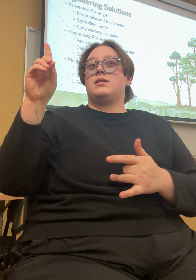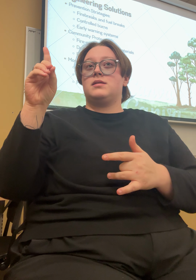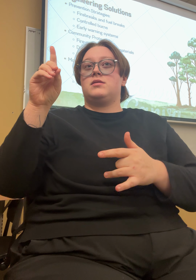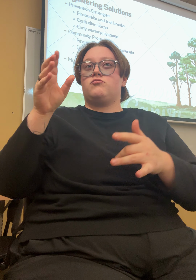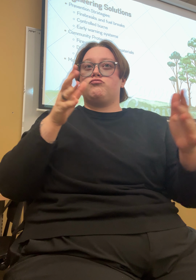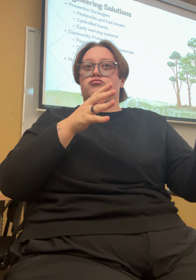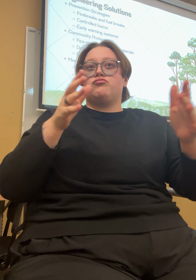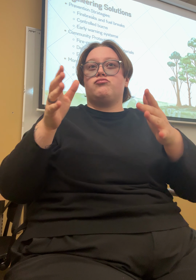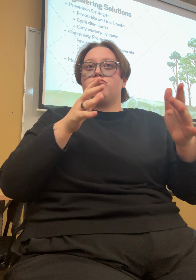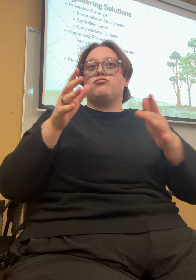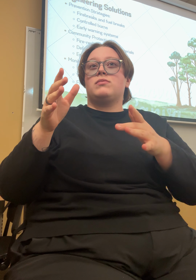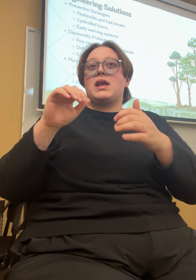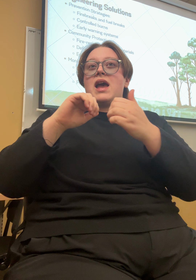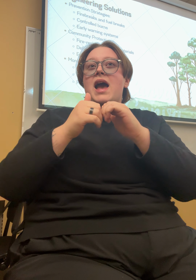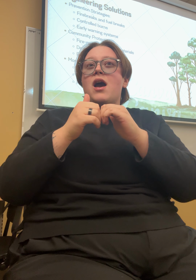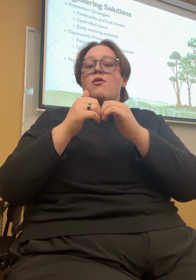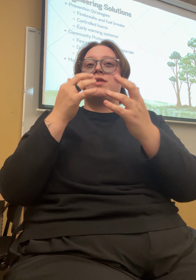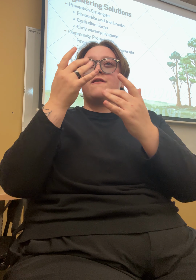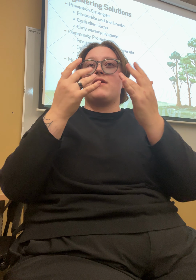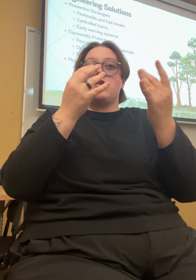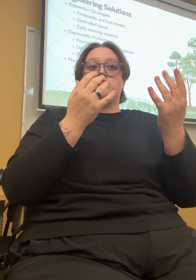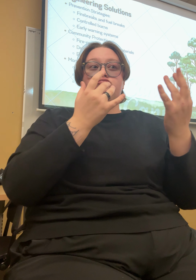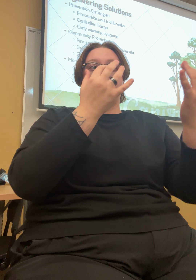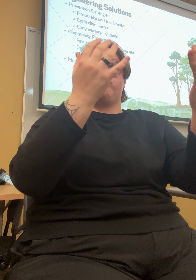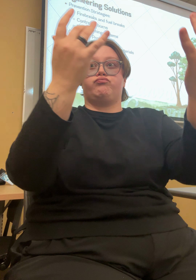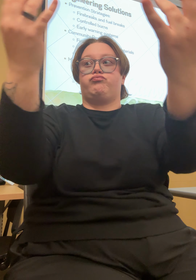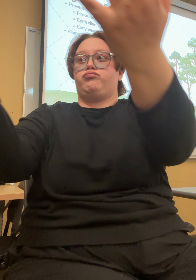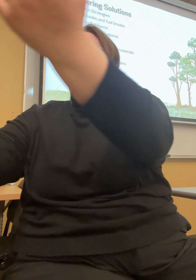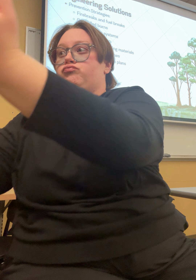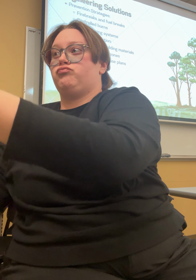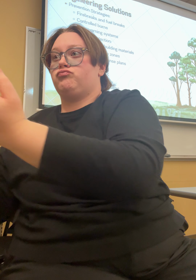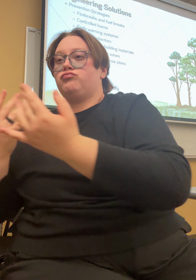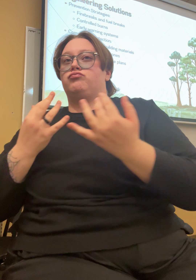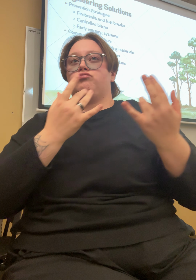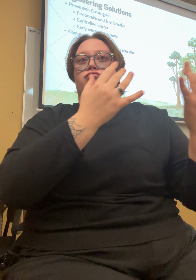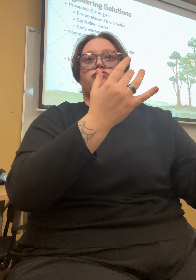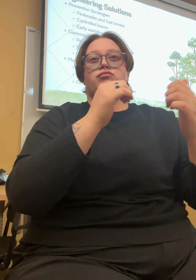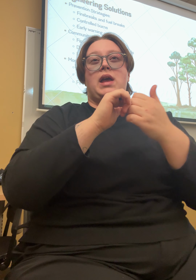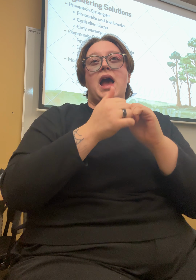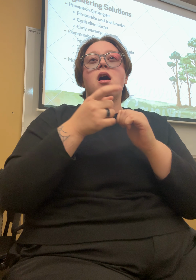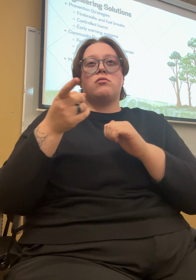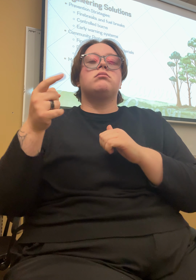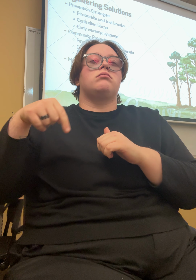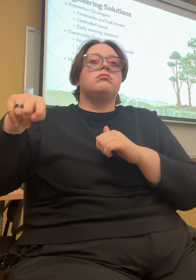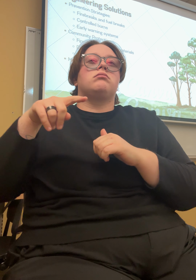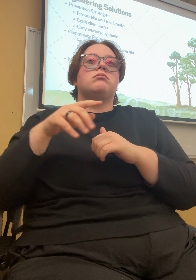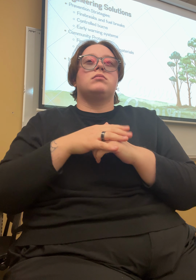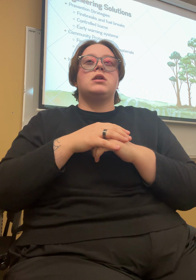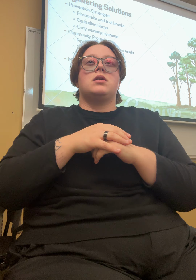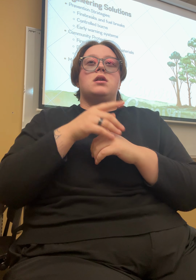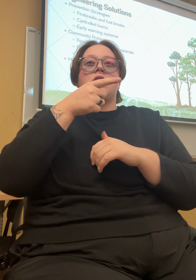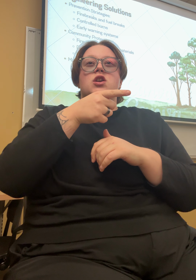it will most likely want to spread to. And you kind of put that into